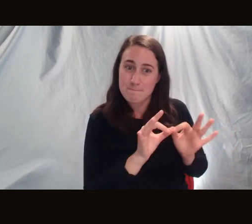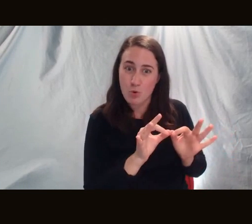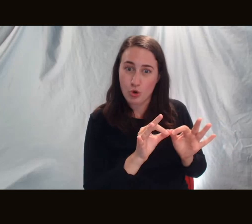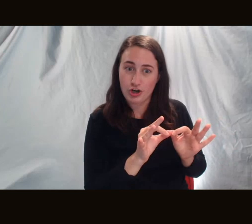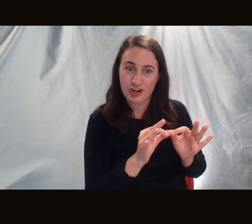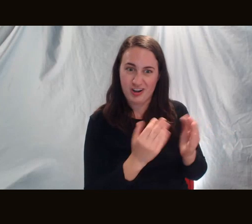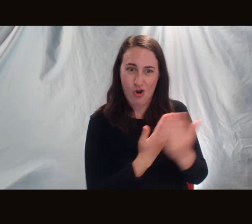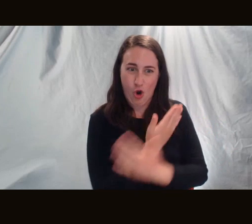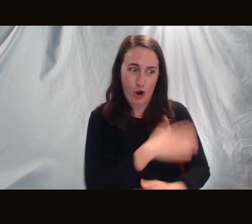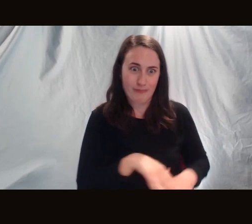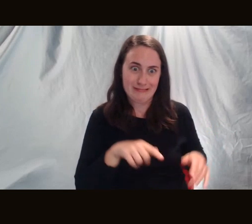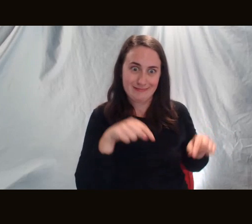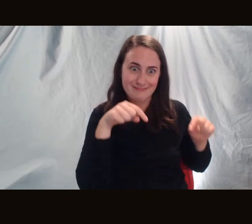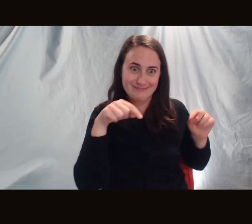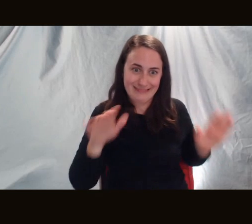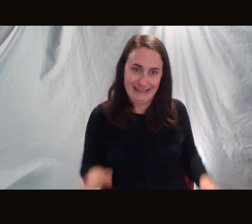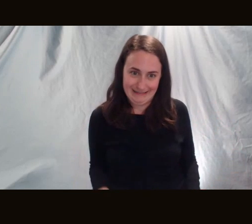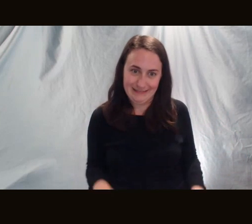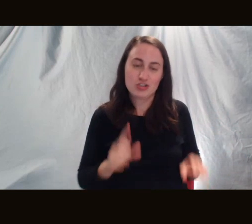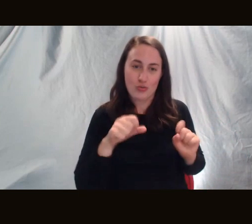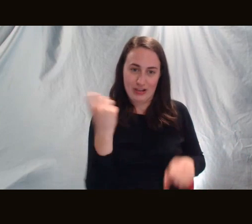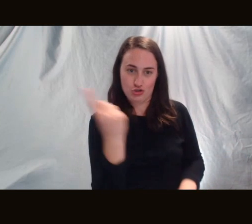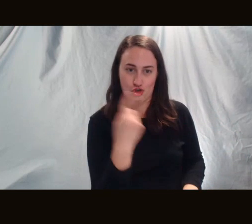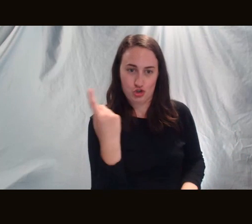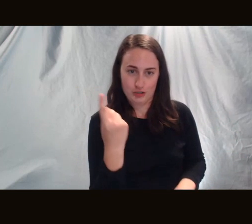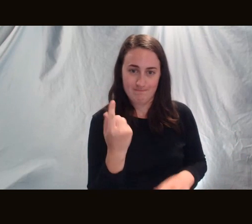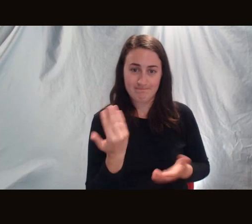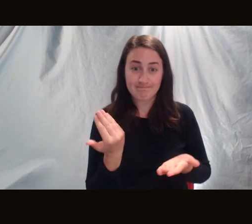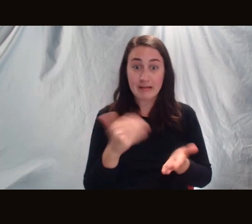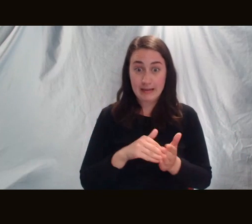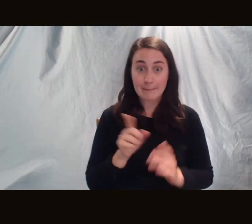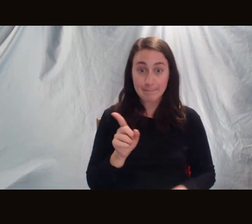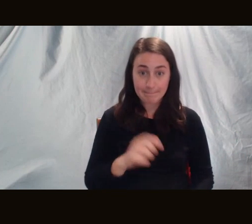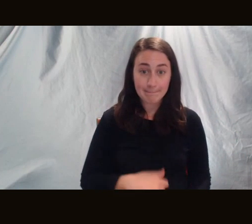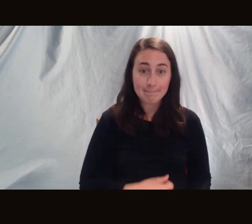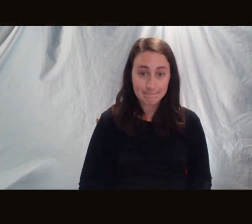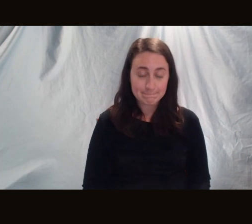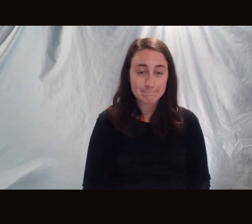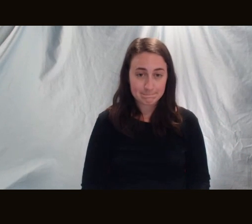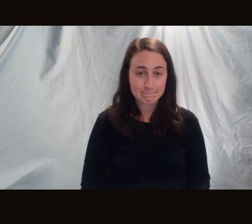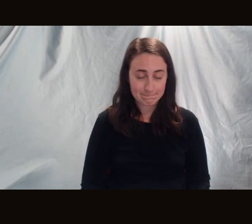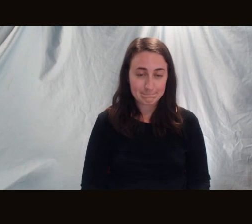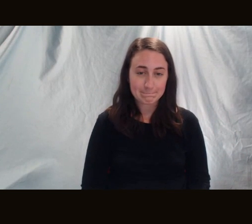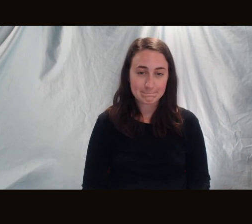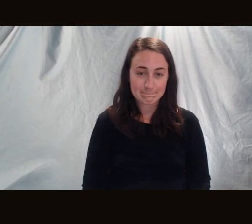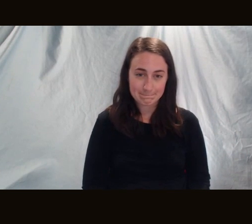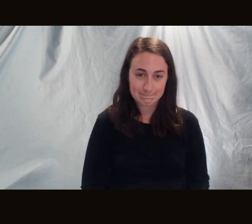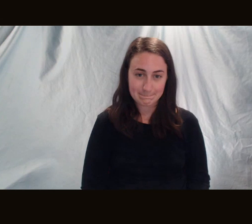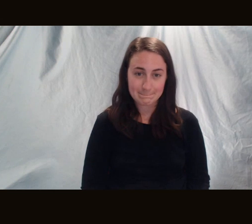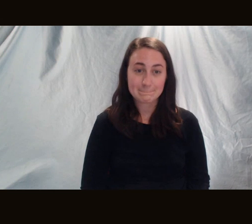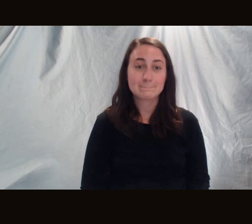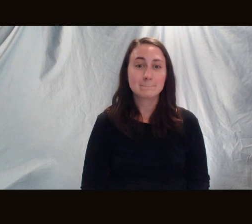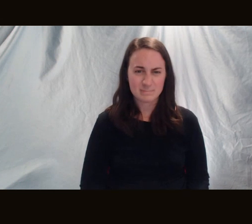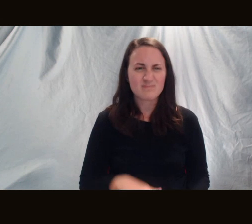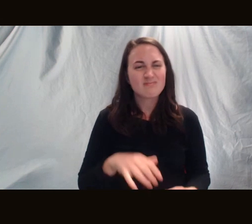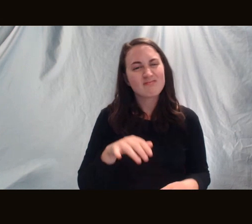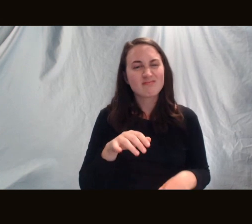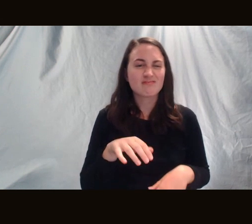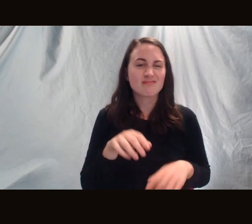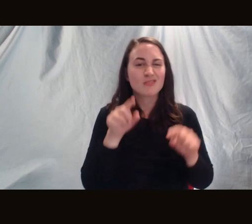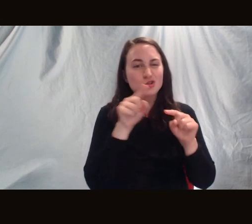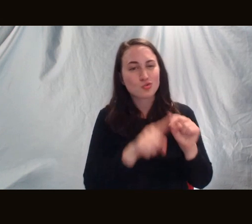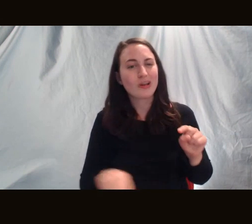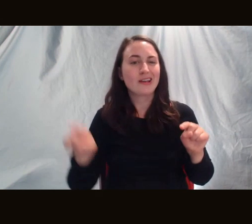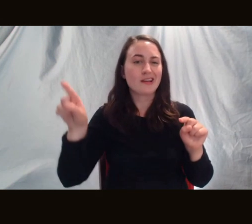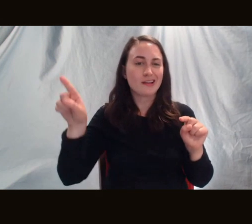the arms one more time. It's a down, in place, up. Okay, it's a swinging motion like a